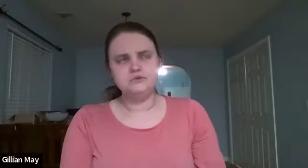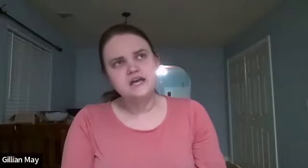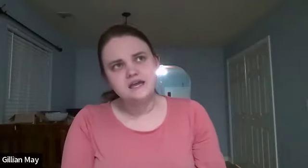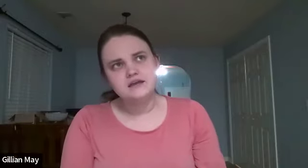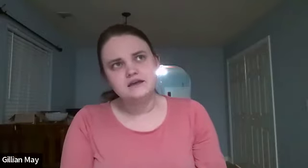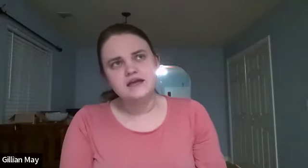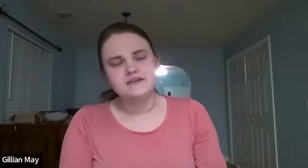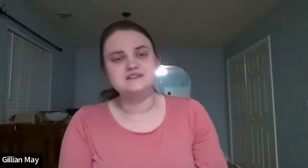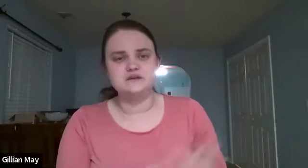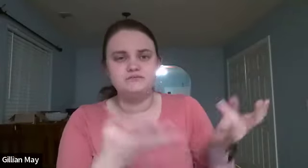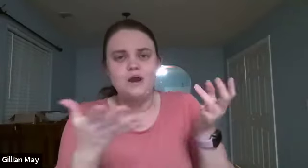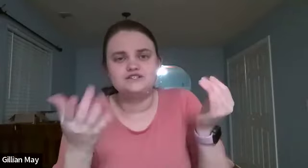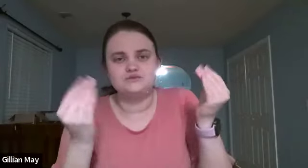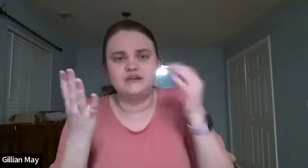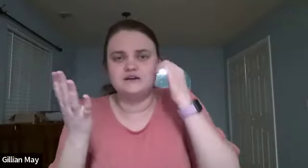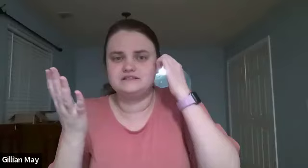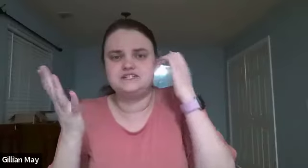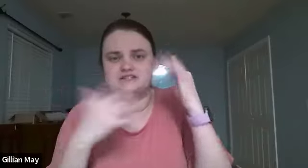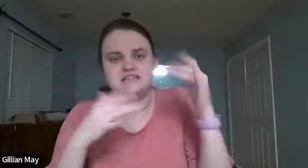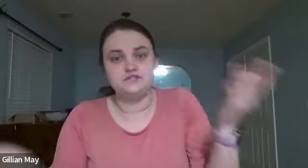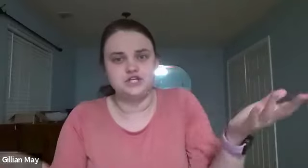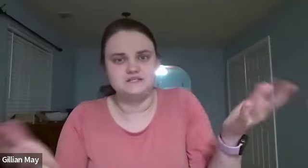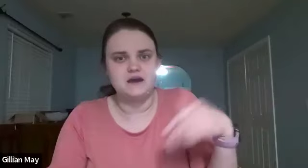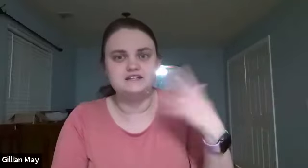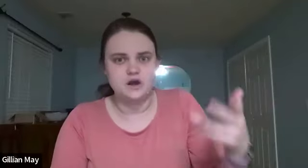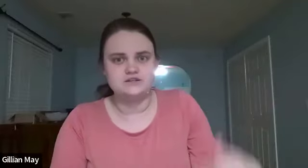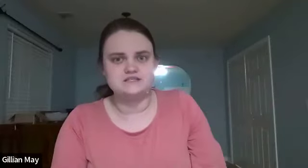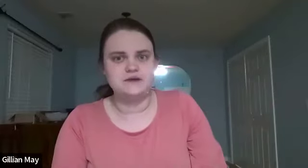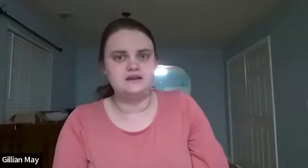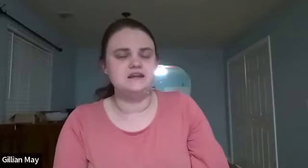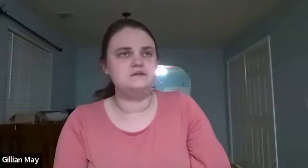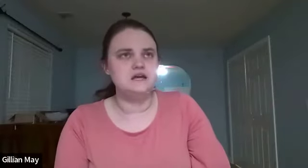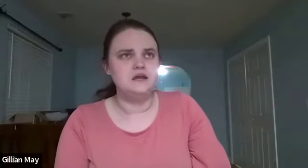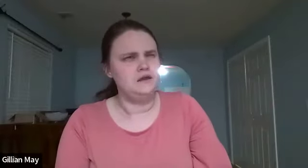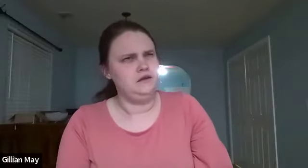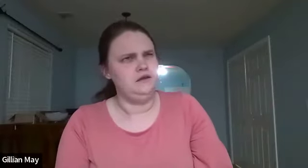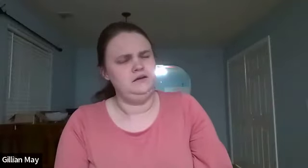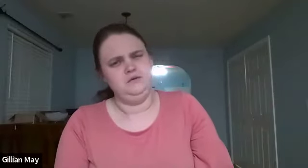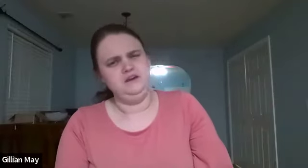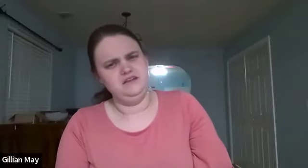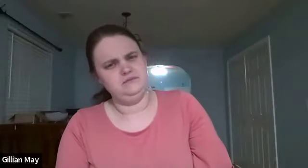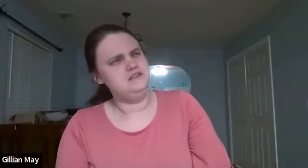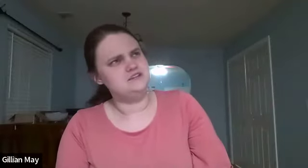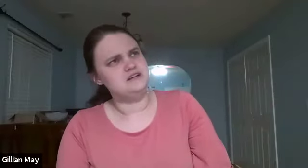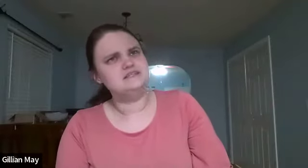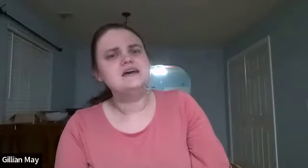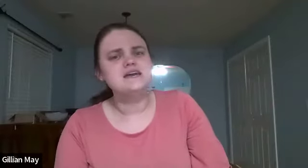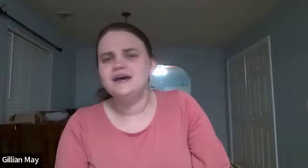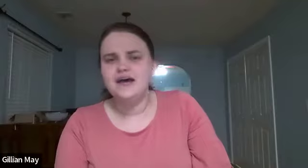what? And like, it's like our school, like our teachers and staff would show us about it and talk to us about it. And I was like, what are they trying to say? And